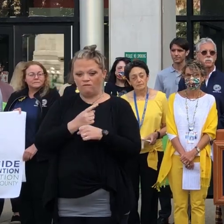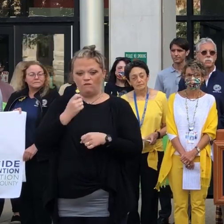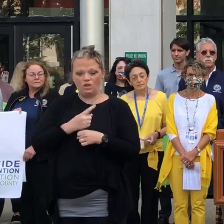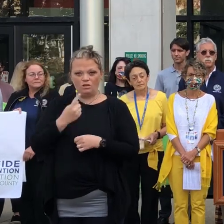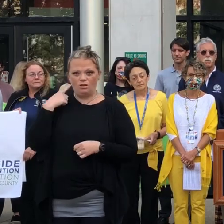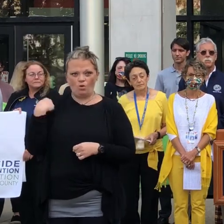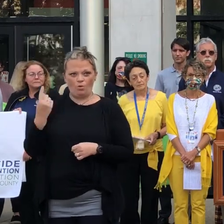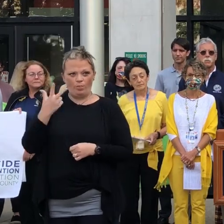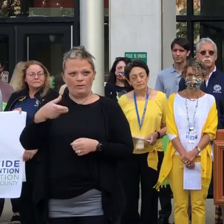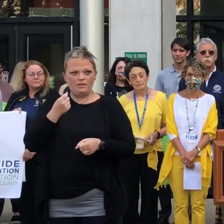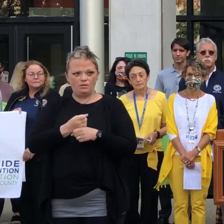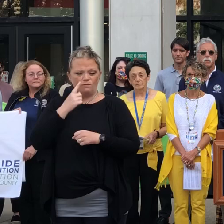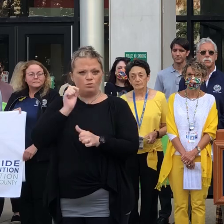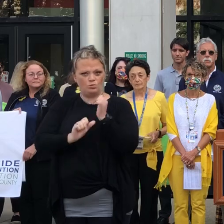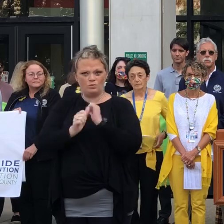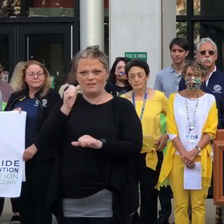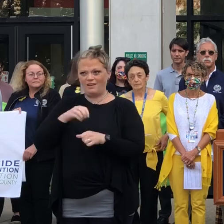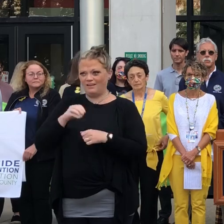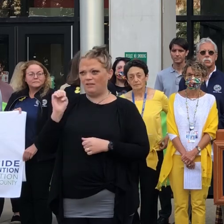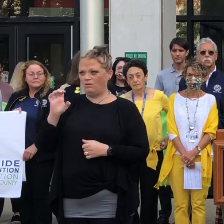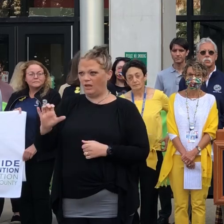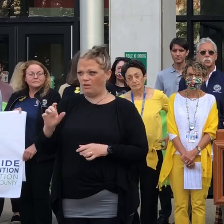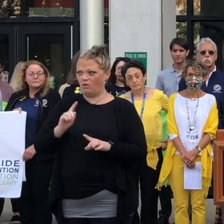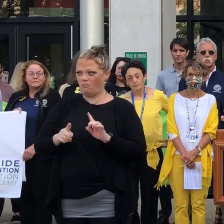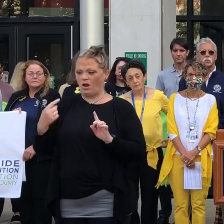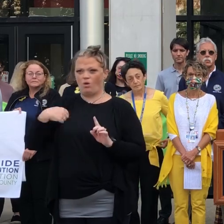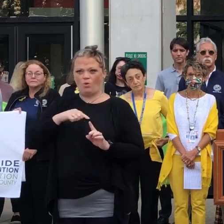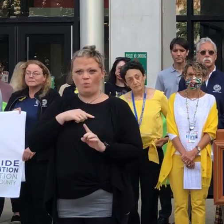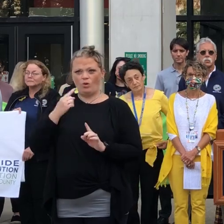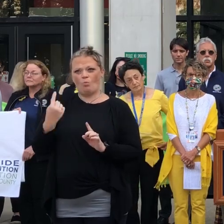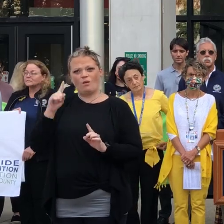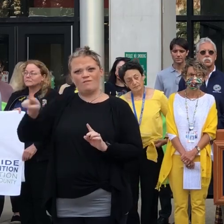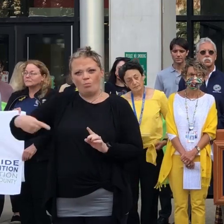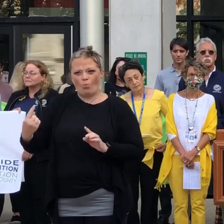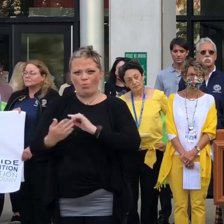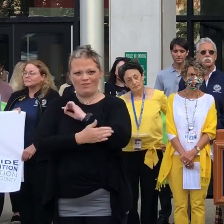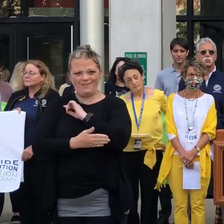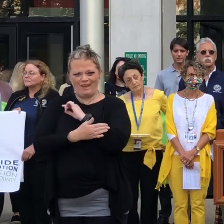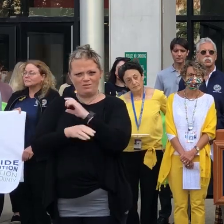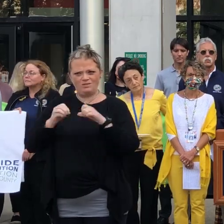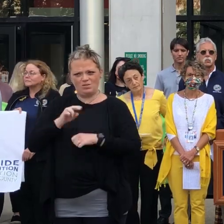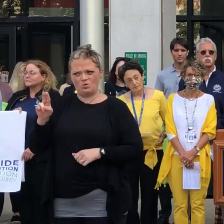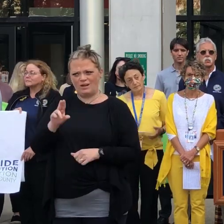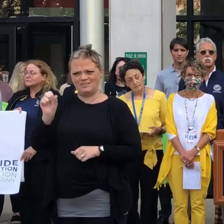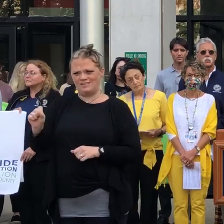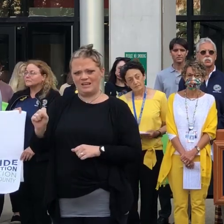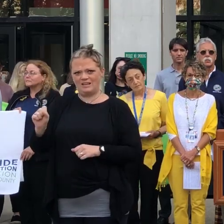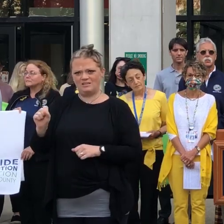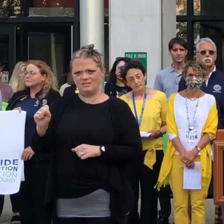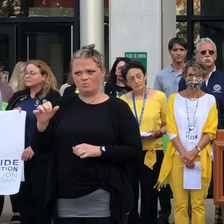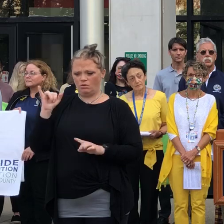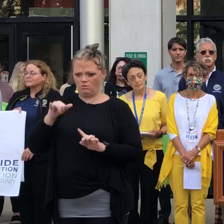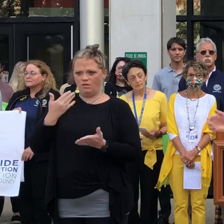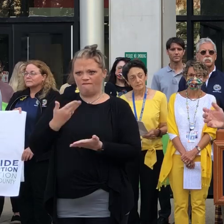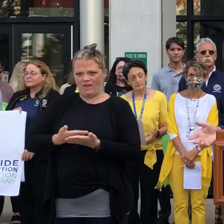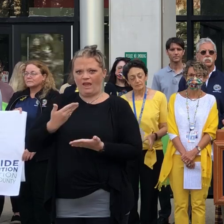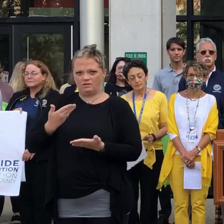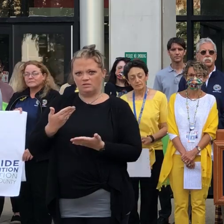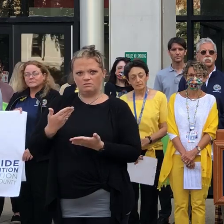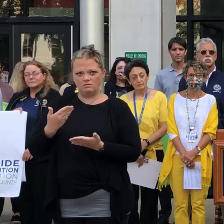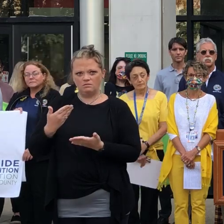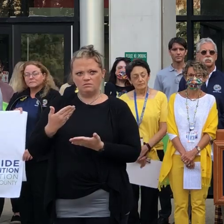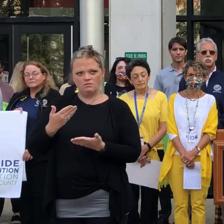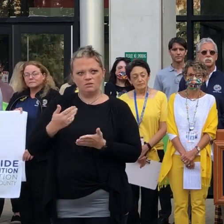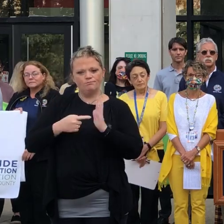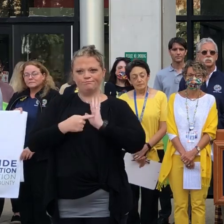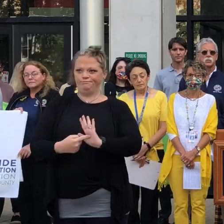in suicides in Erie County, but we're one of the only counties, it seems like, in the United States where that is a fact. And it goes to show